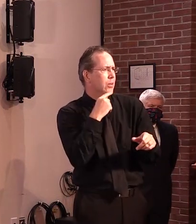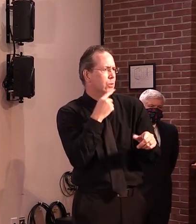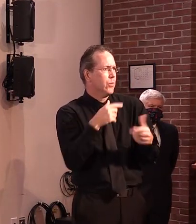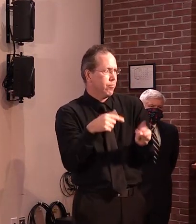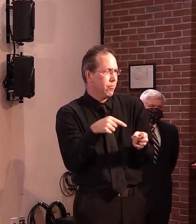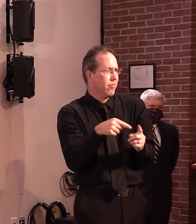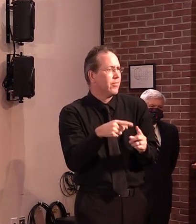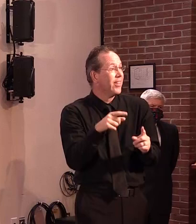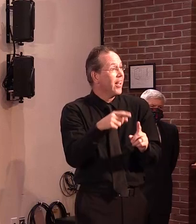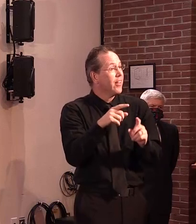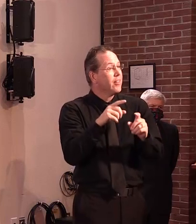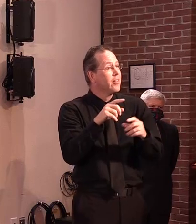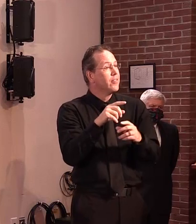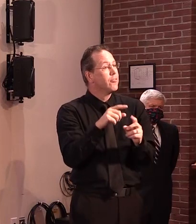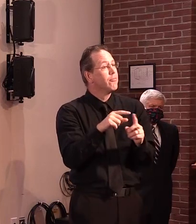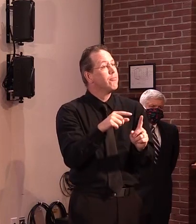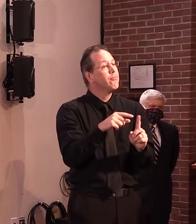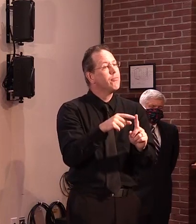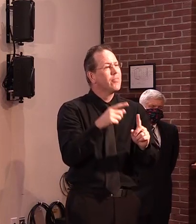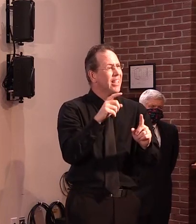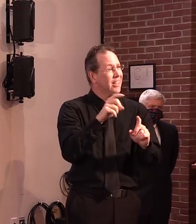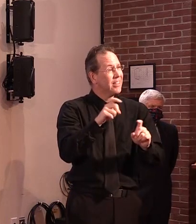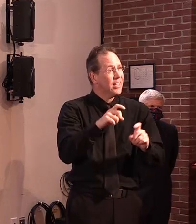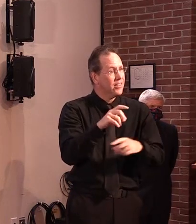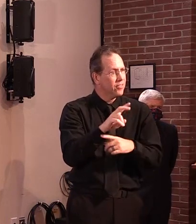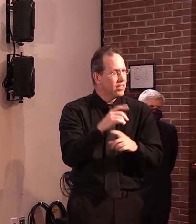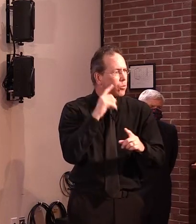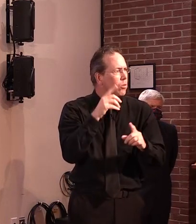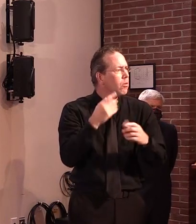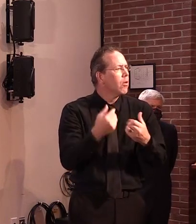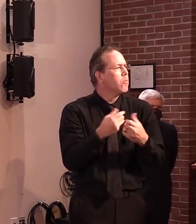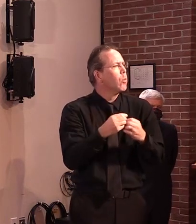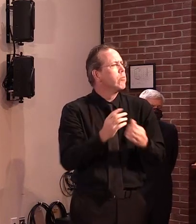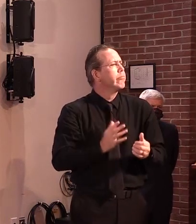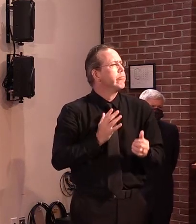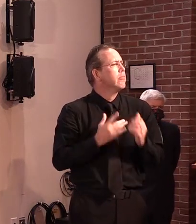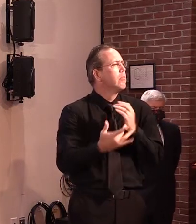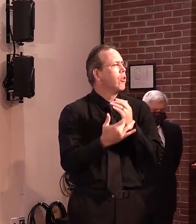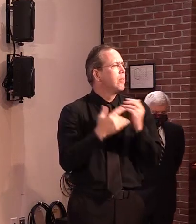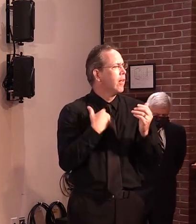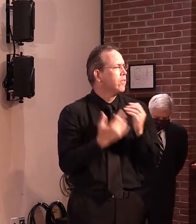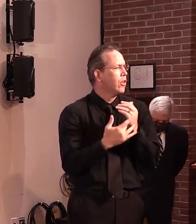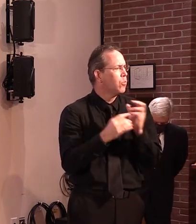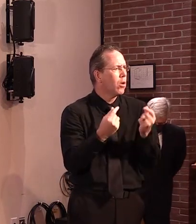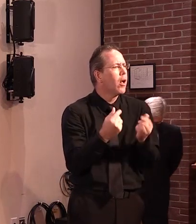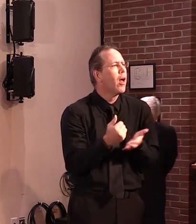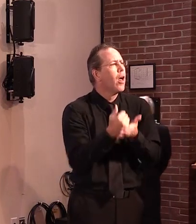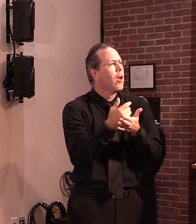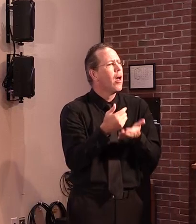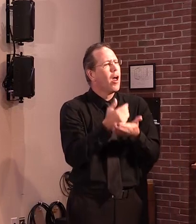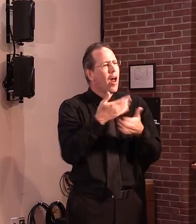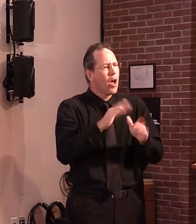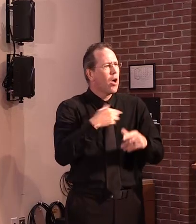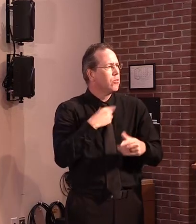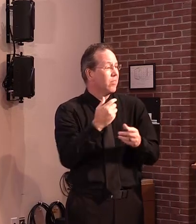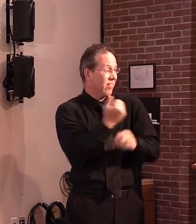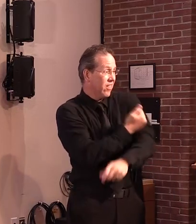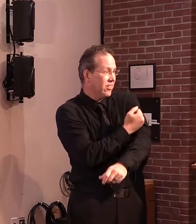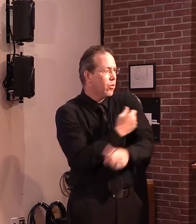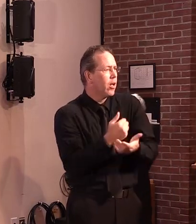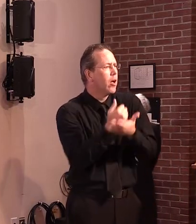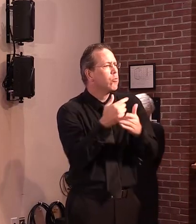sophisticated technological advances that have allowed us to get a vaccine from the sequence of the